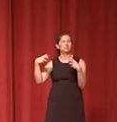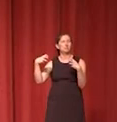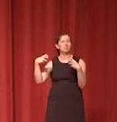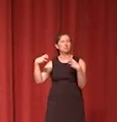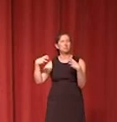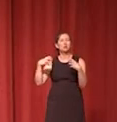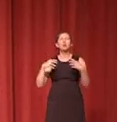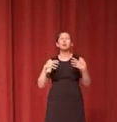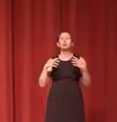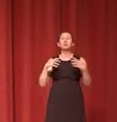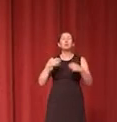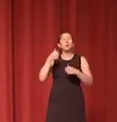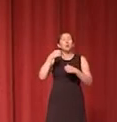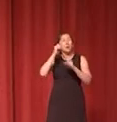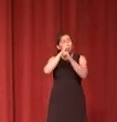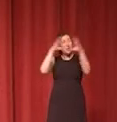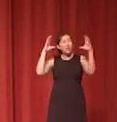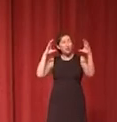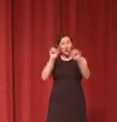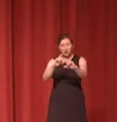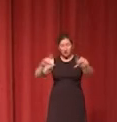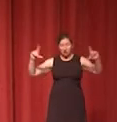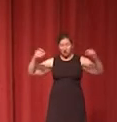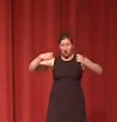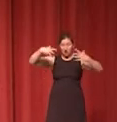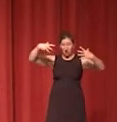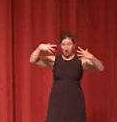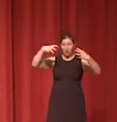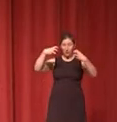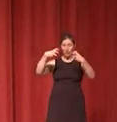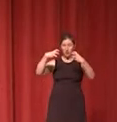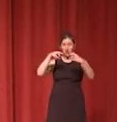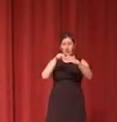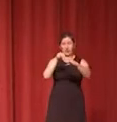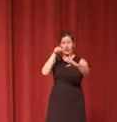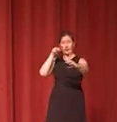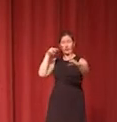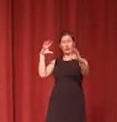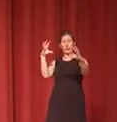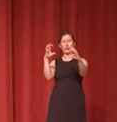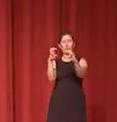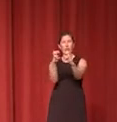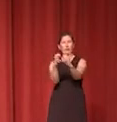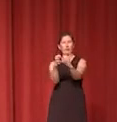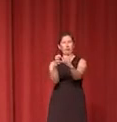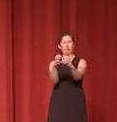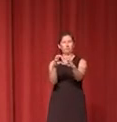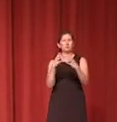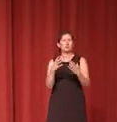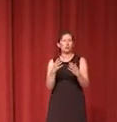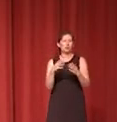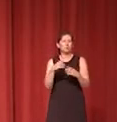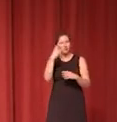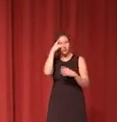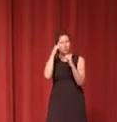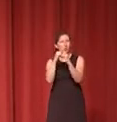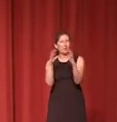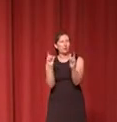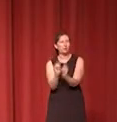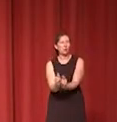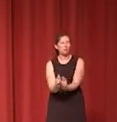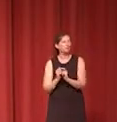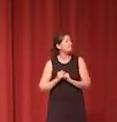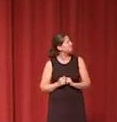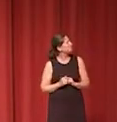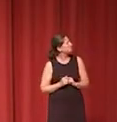cells get damaged and die. Next slide. So if you look at a graph over time, you can